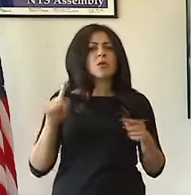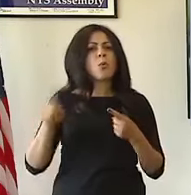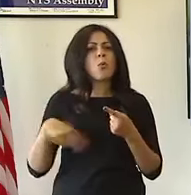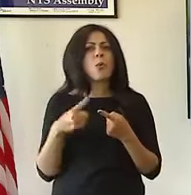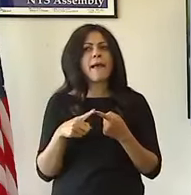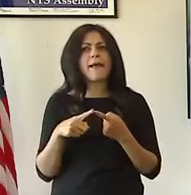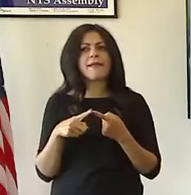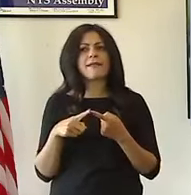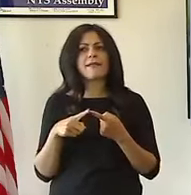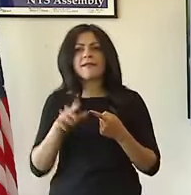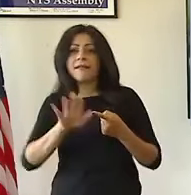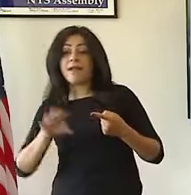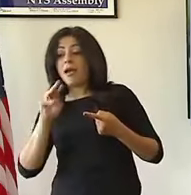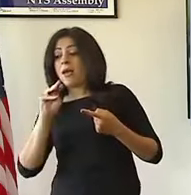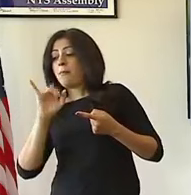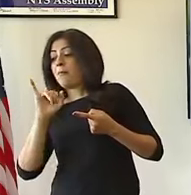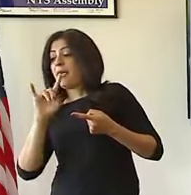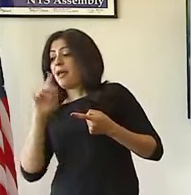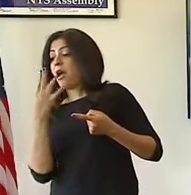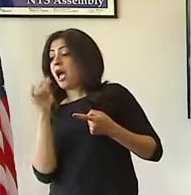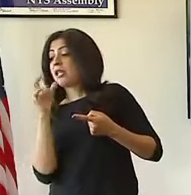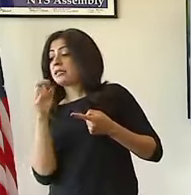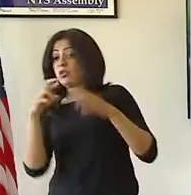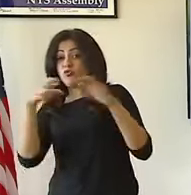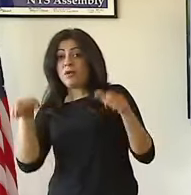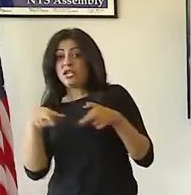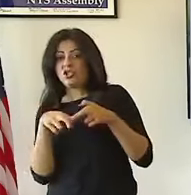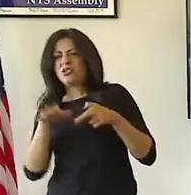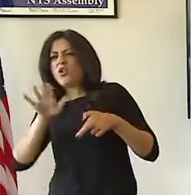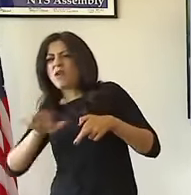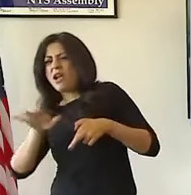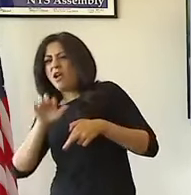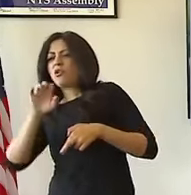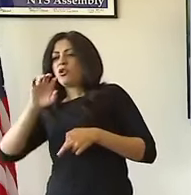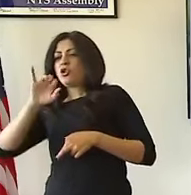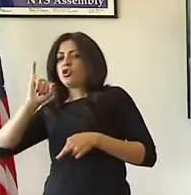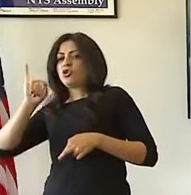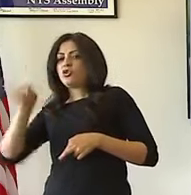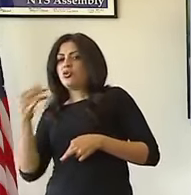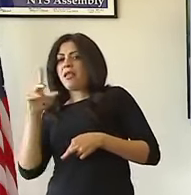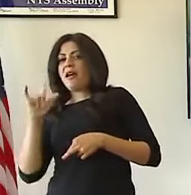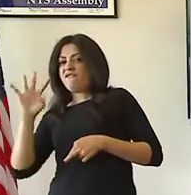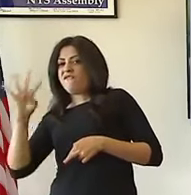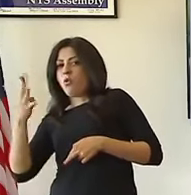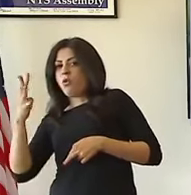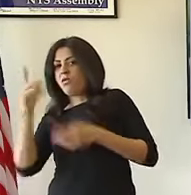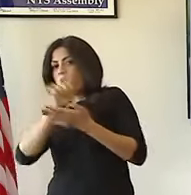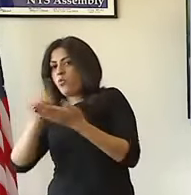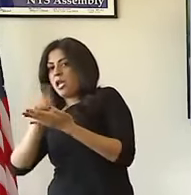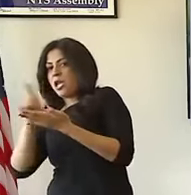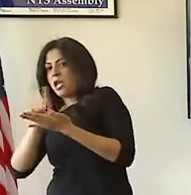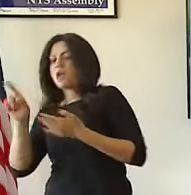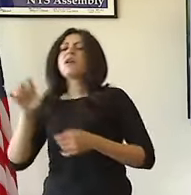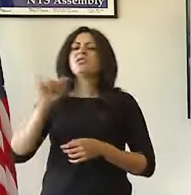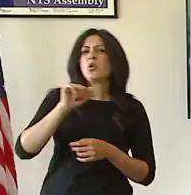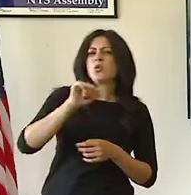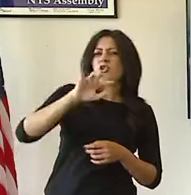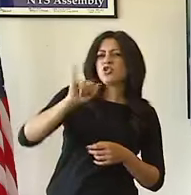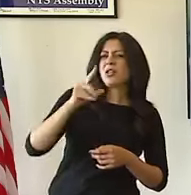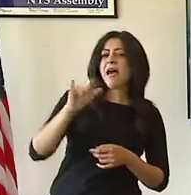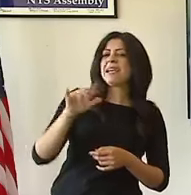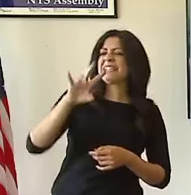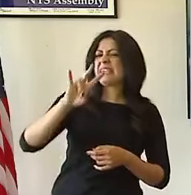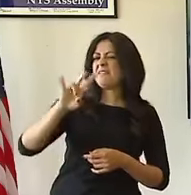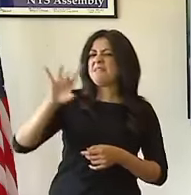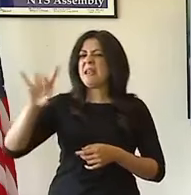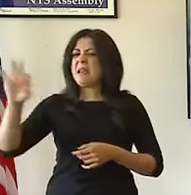here in the Mid-Hudson region on or around the 4th of July week. So likely in the July 7, 8, 9 time